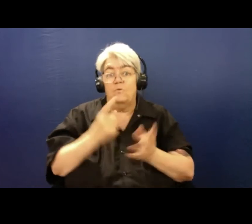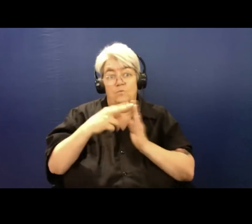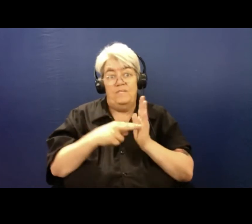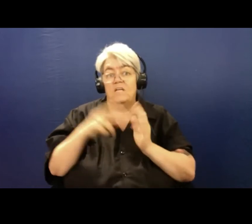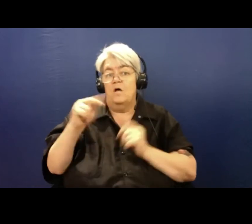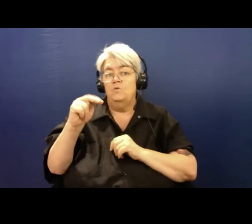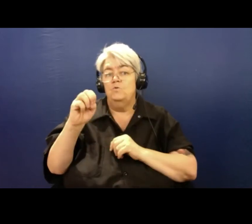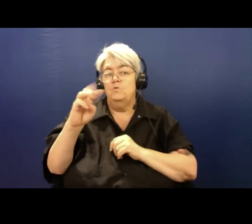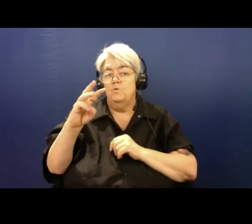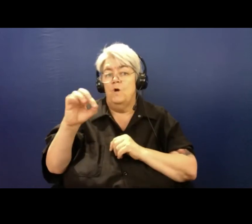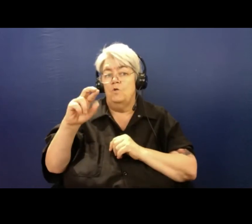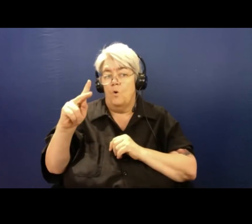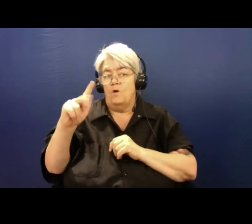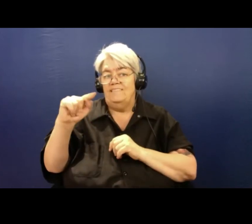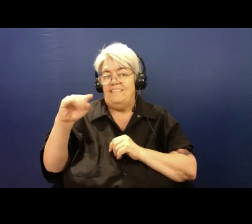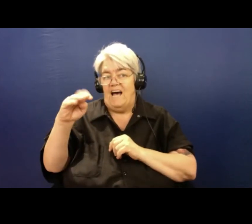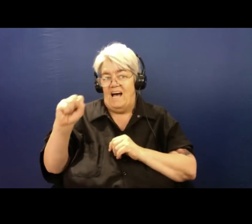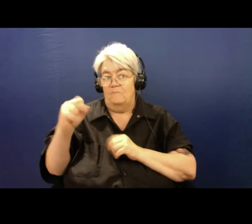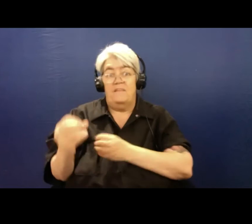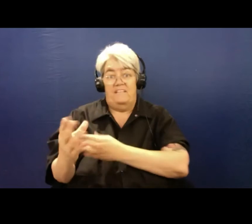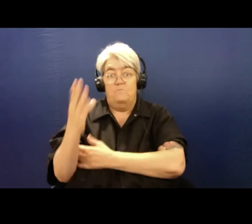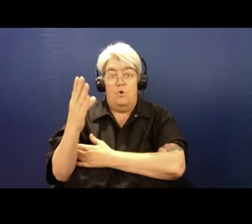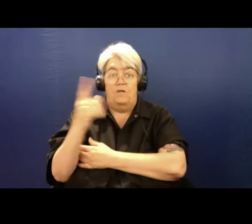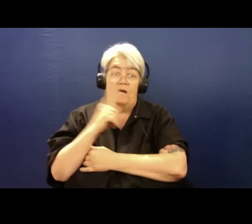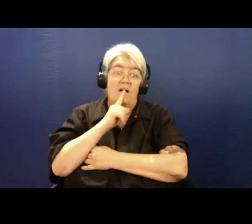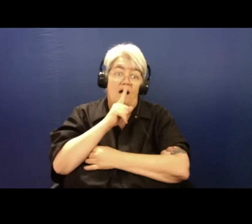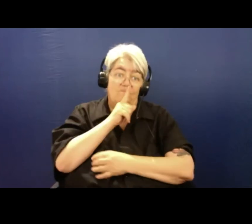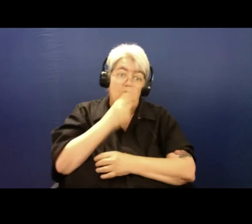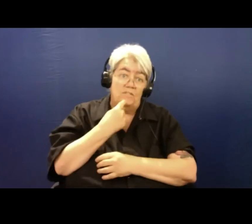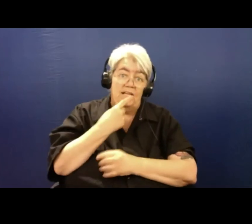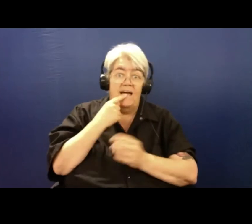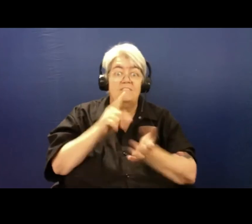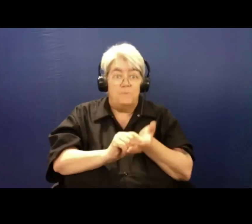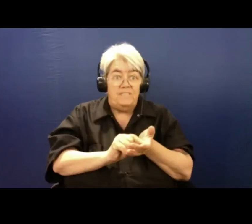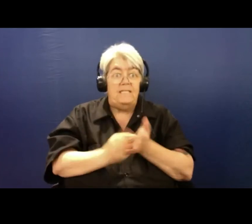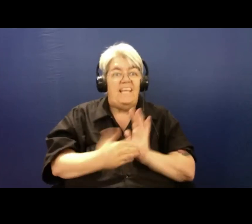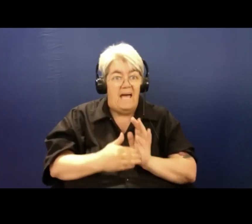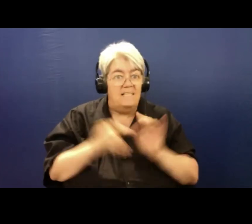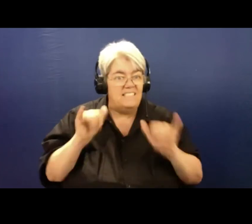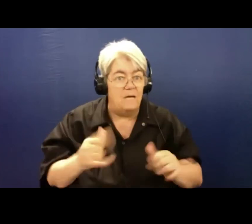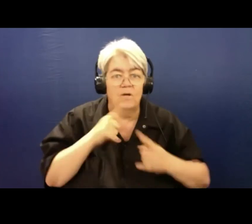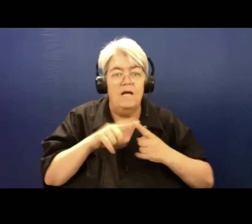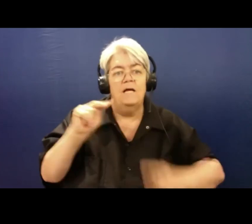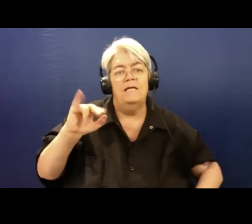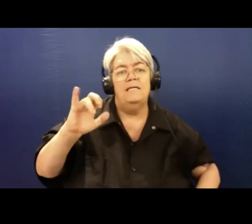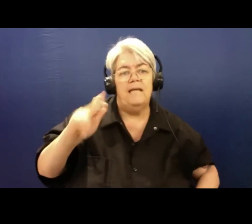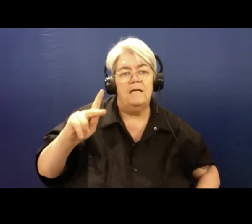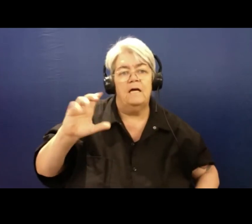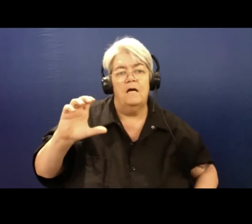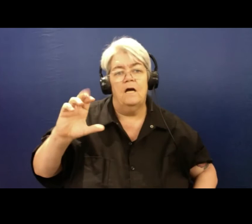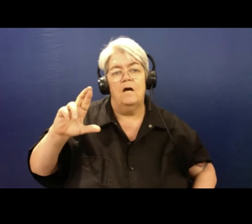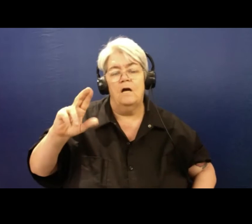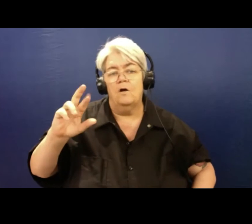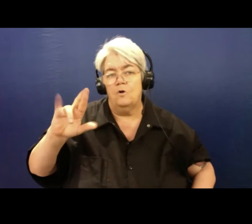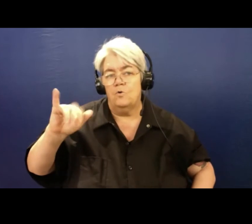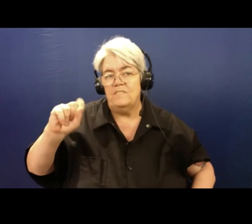this morning. Unfortunately, it's had to be reprinted multiple times. It's from Nick Kristof, and